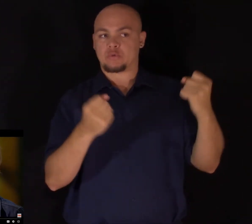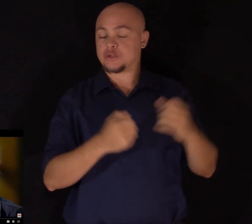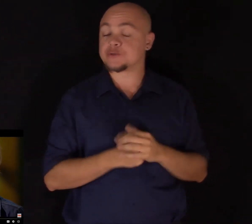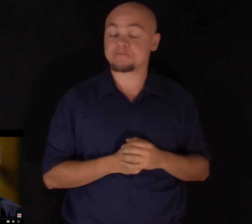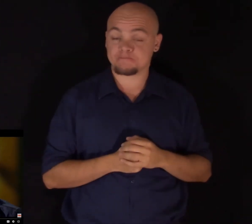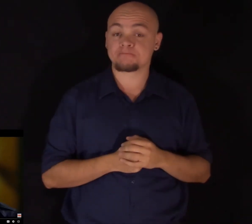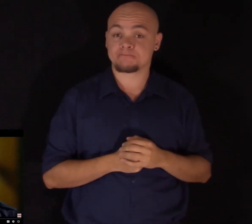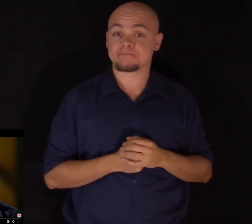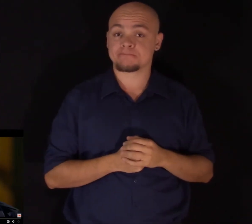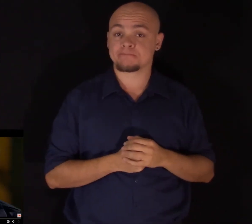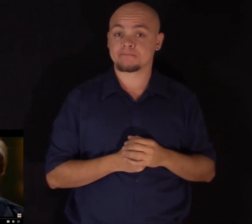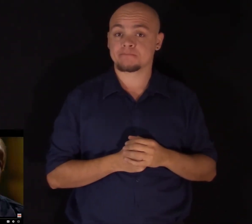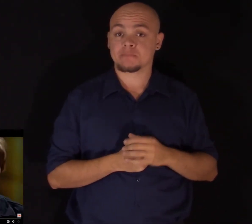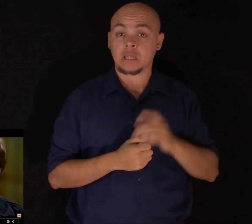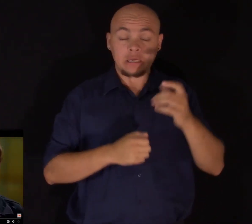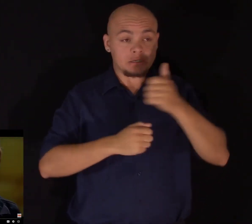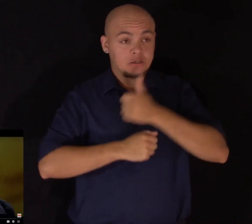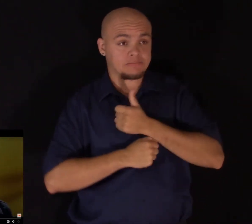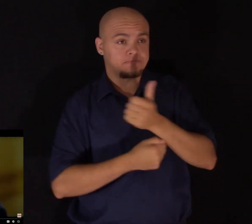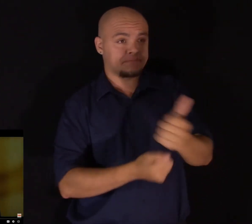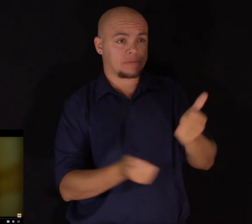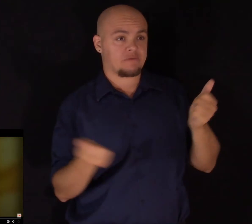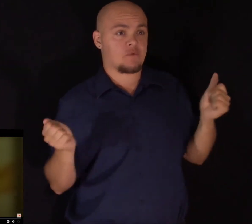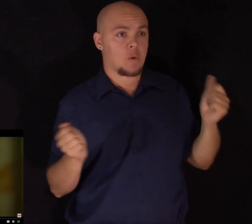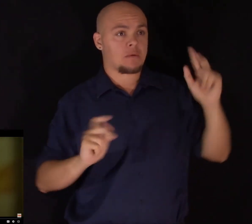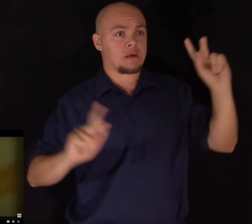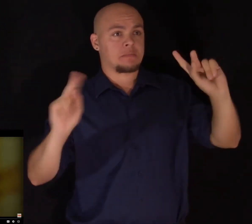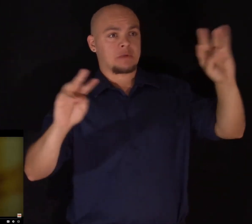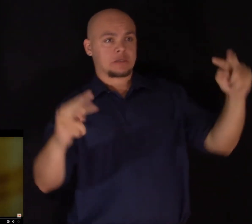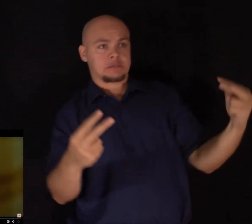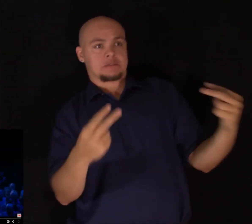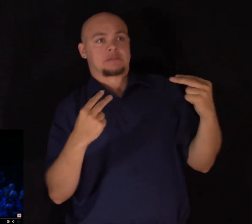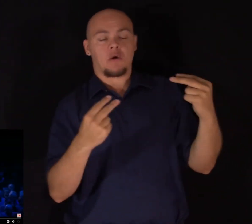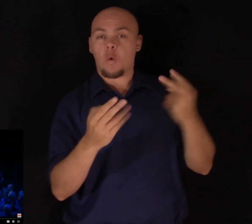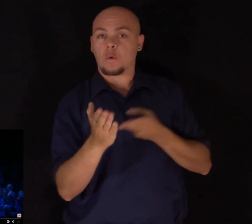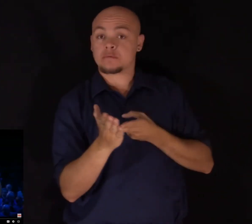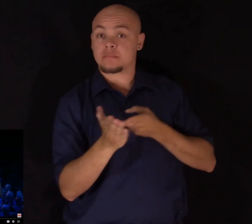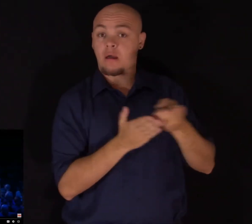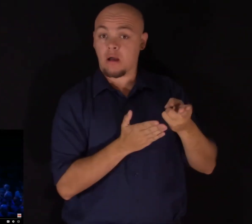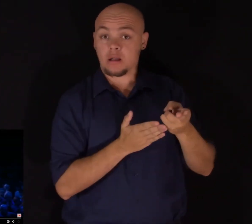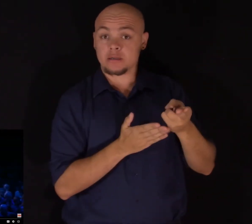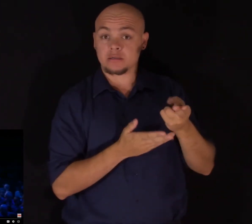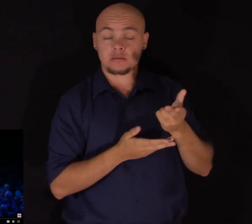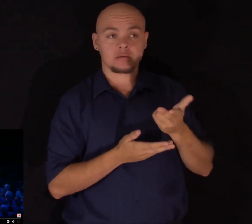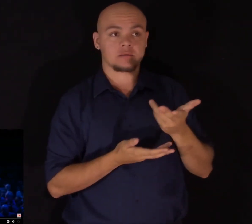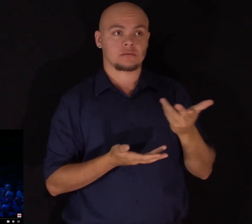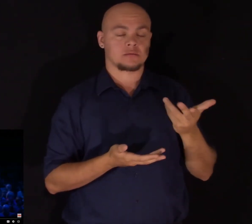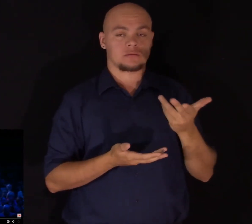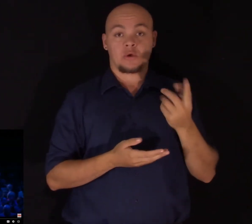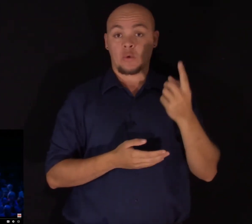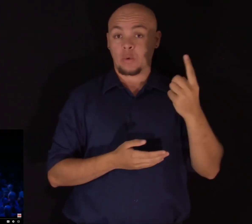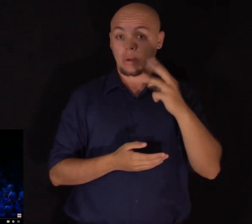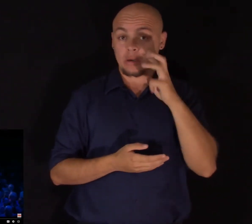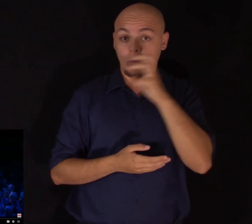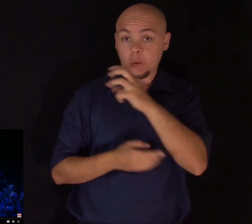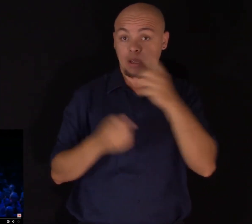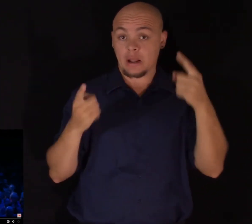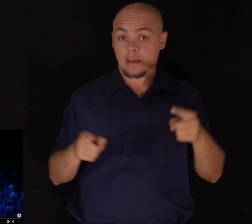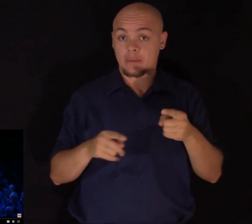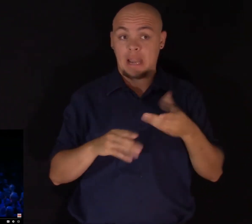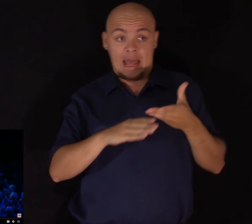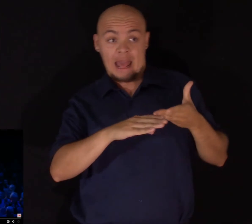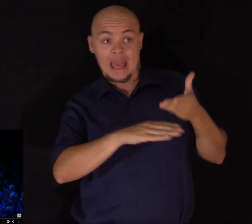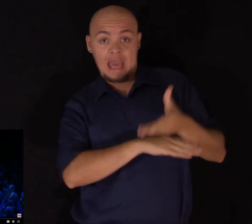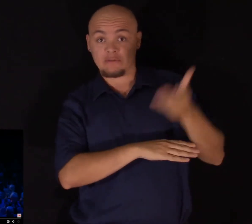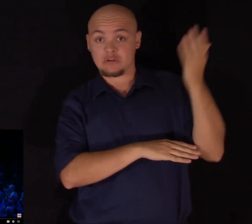To be vulnerable, to let ourselves be seen, to be honest. One of the weird things that's happened is after the